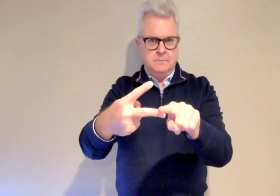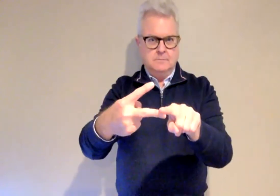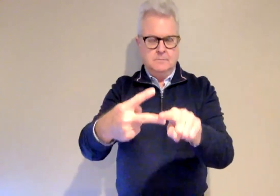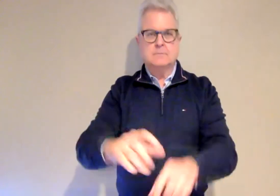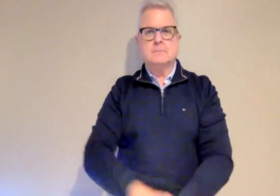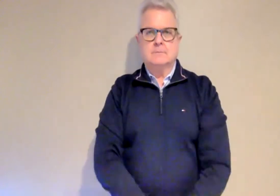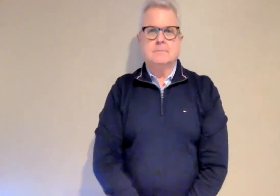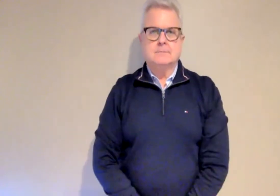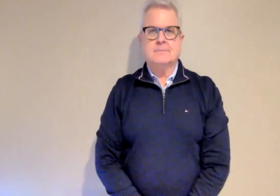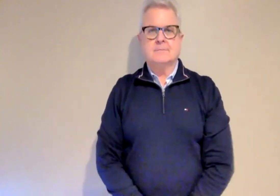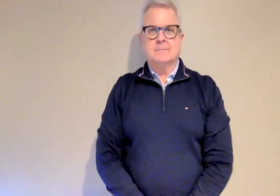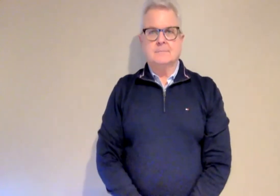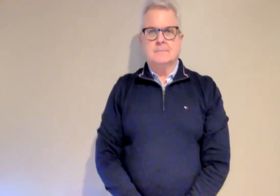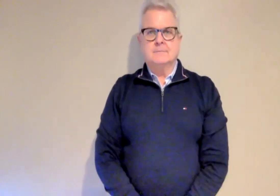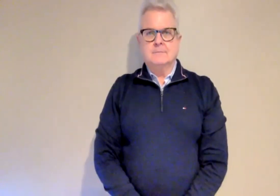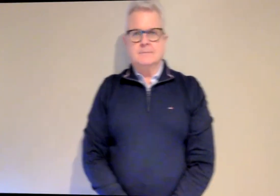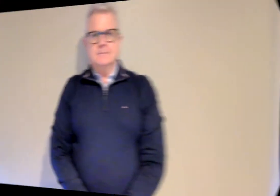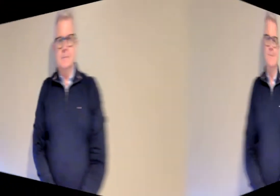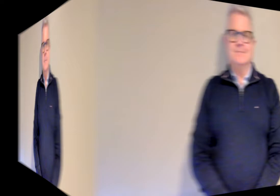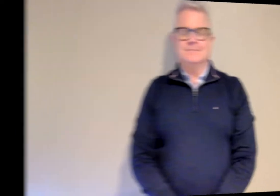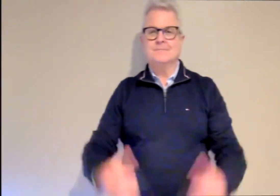So those two factors are very important.